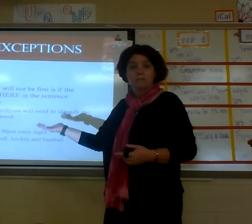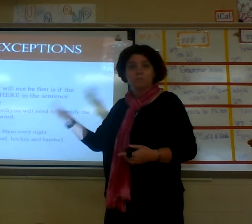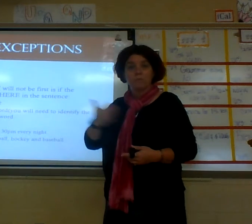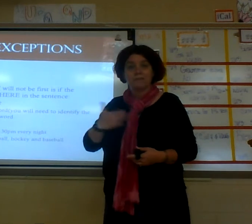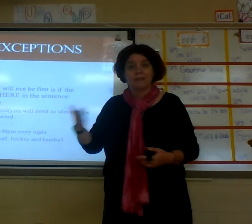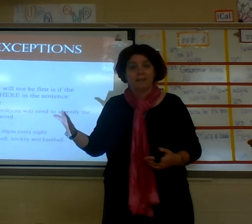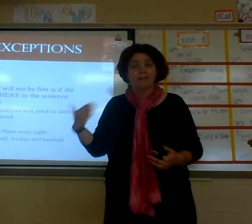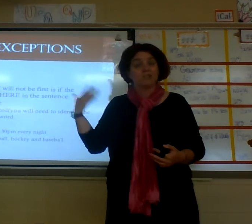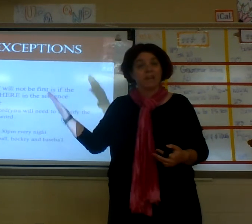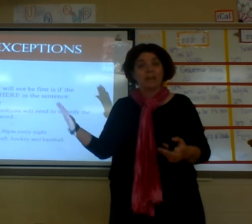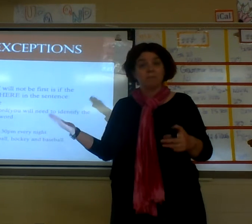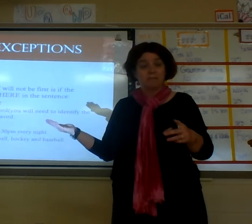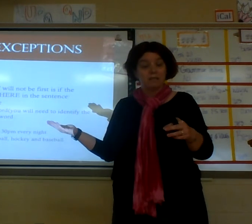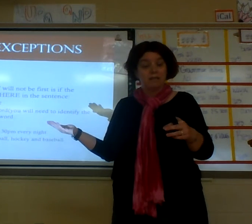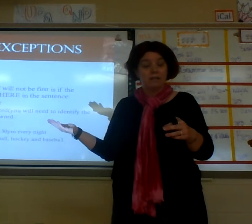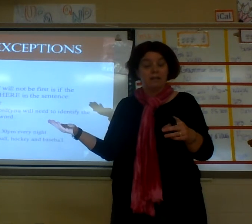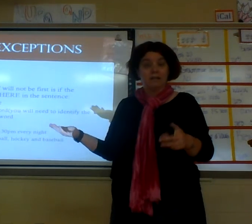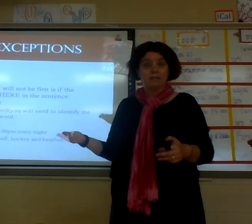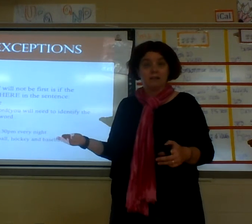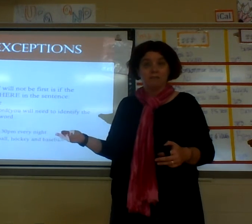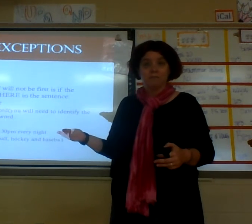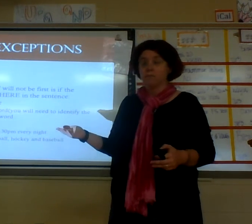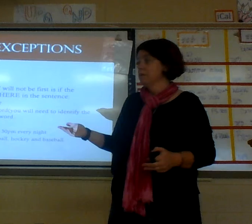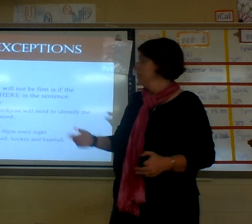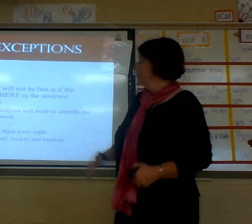what we say in English can be said in ASL.